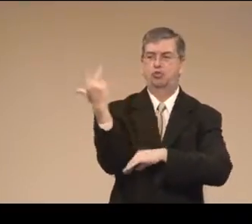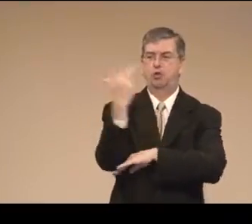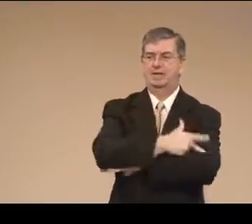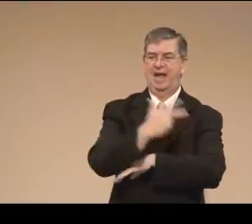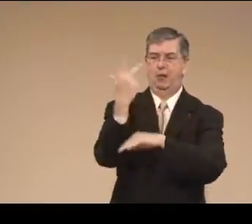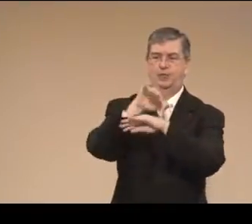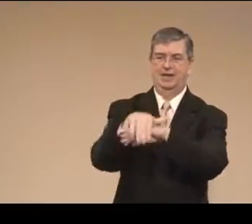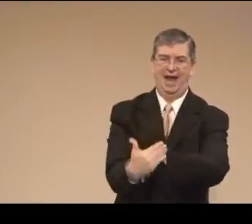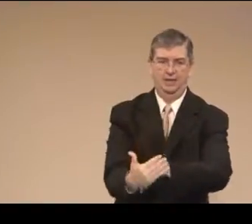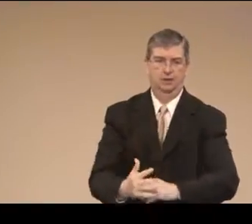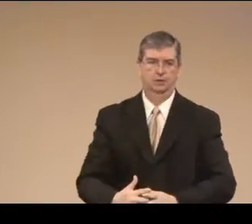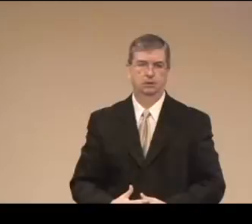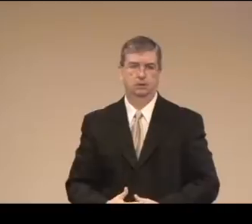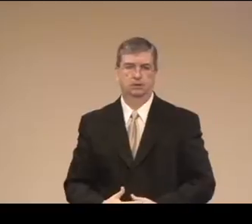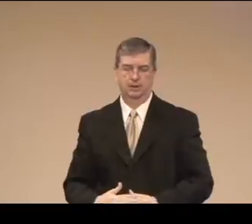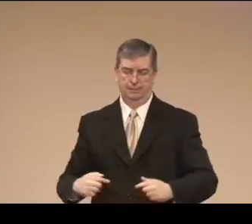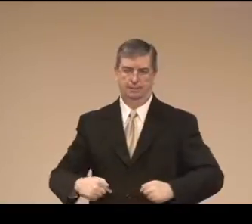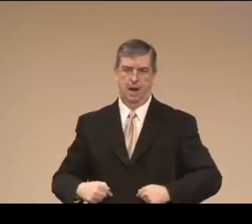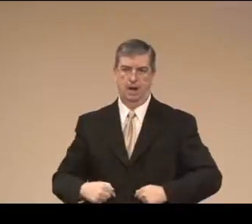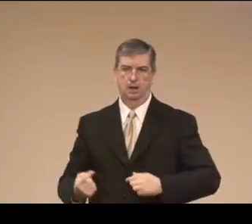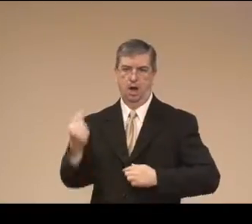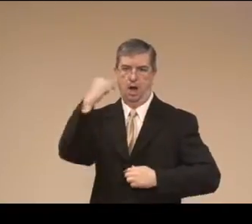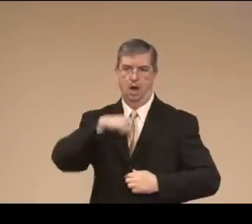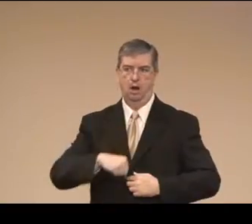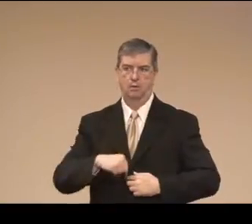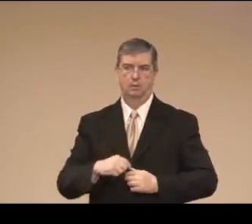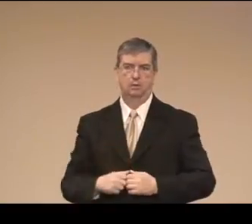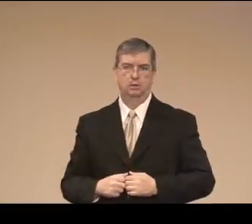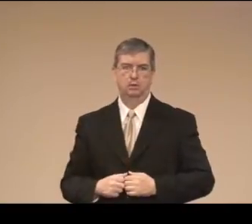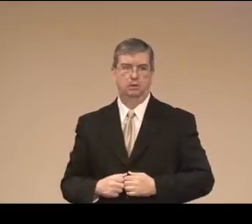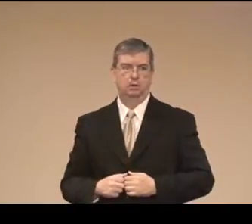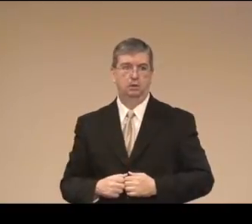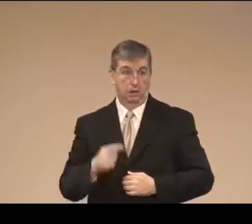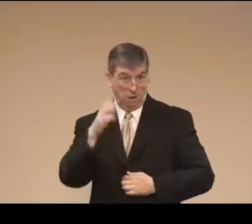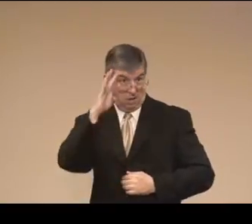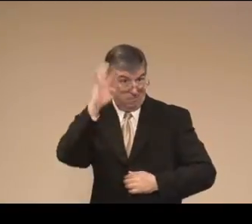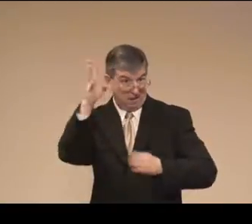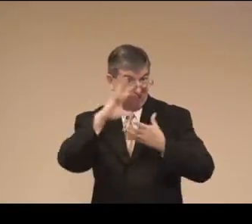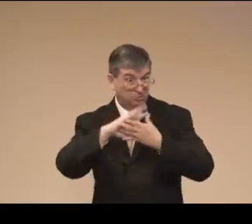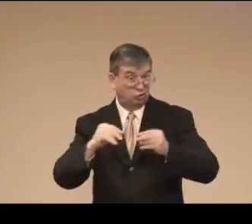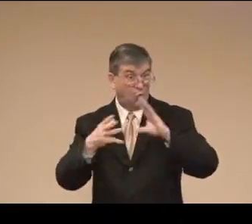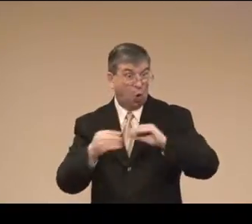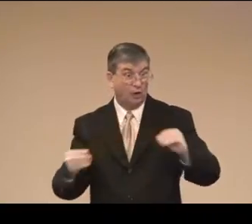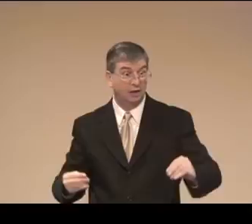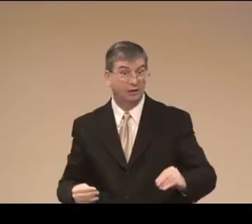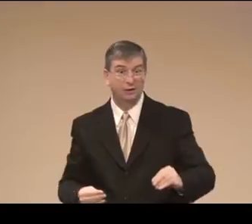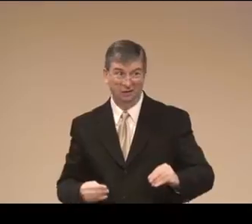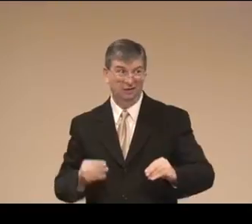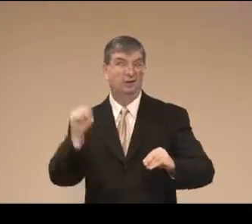that Joshua was in the fish for 3 days and nights. Jonah. Do you think